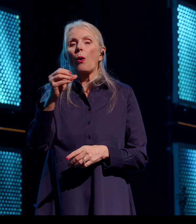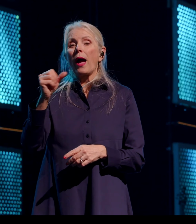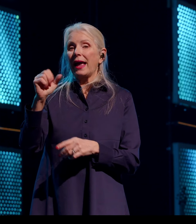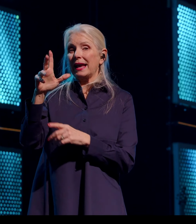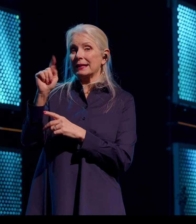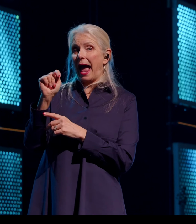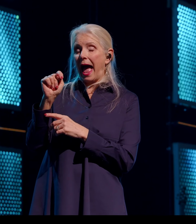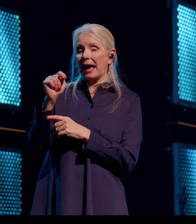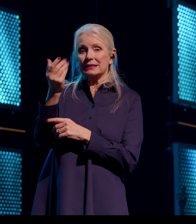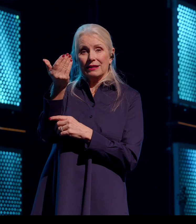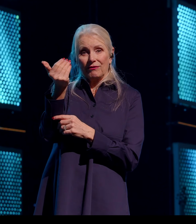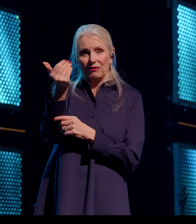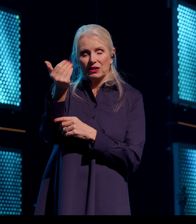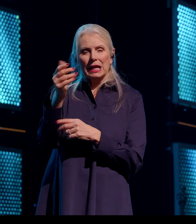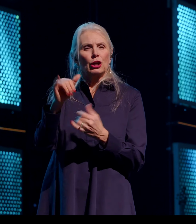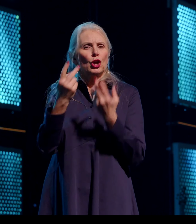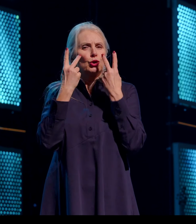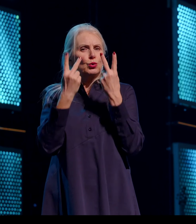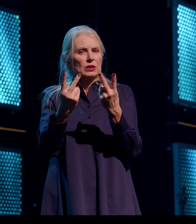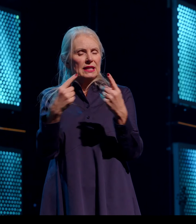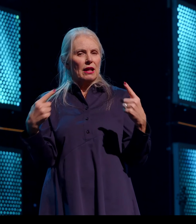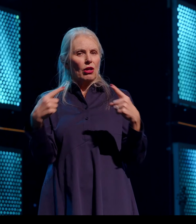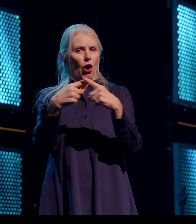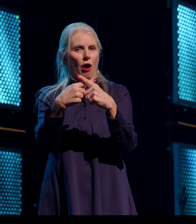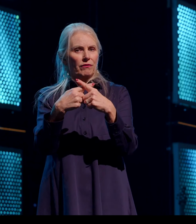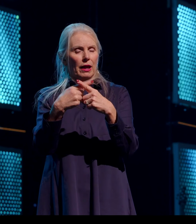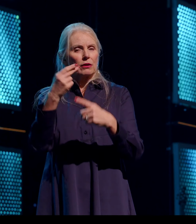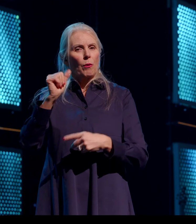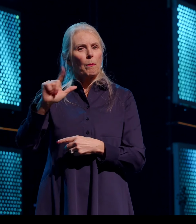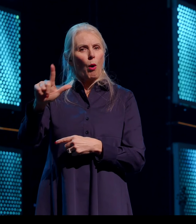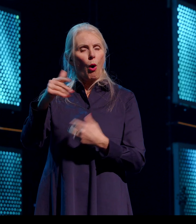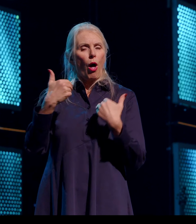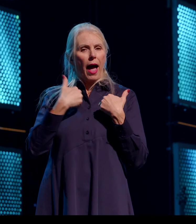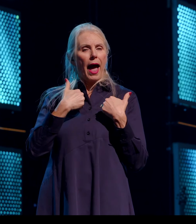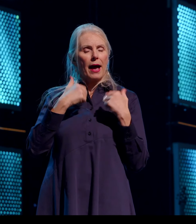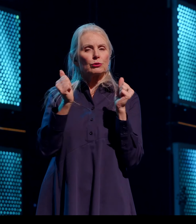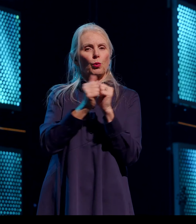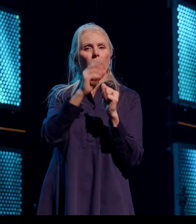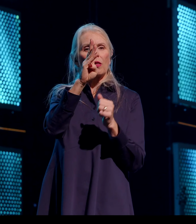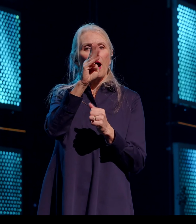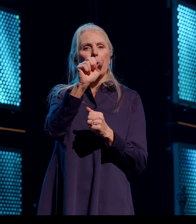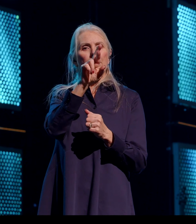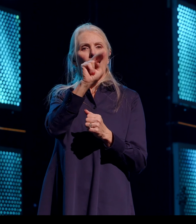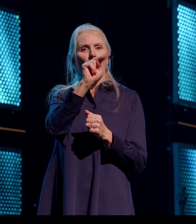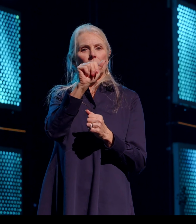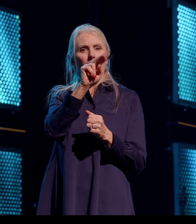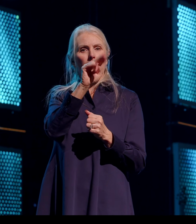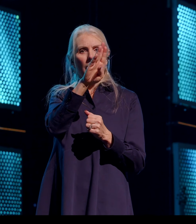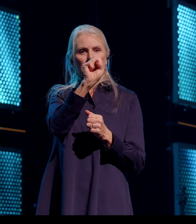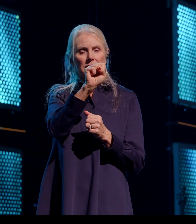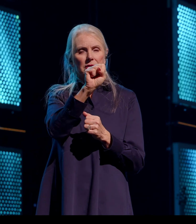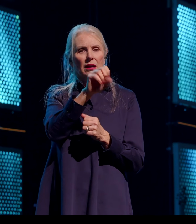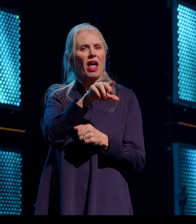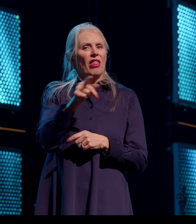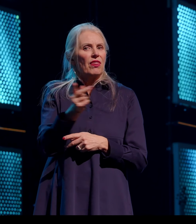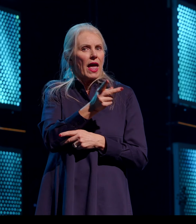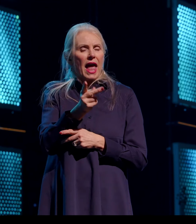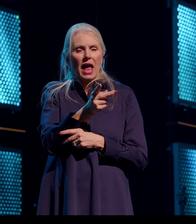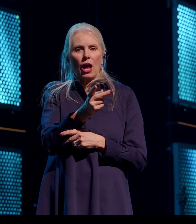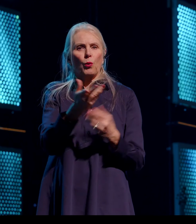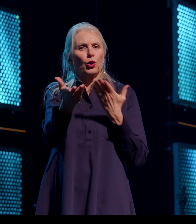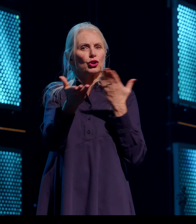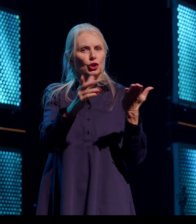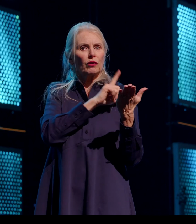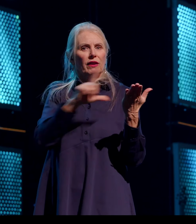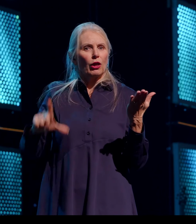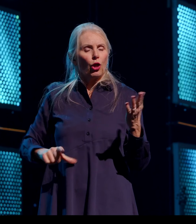15, that's where you see the conflict that Paul has with Barnabas. I mean, these guys were brothers serving the Lord together, and then they had a